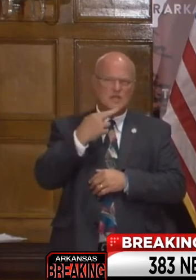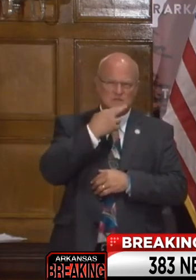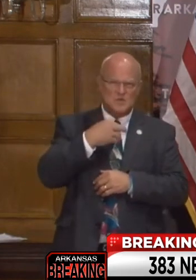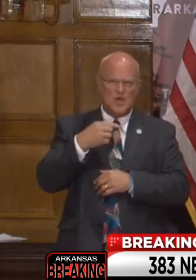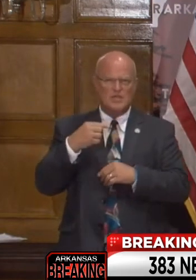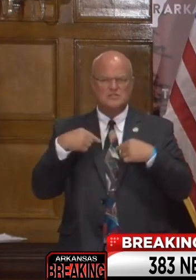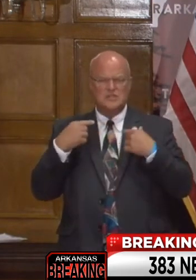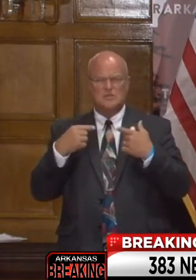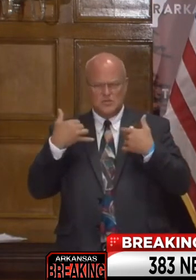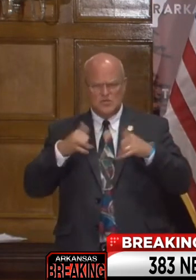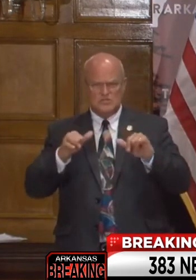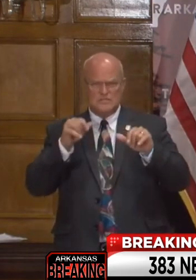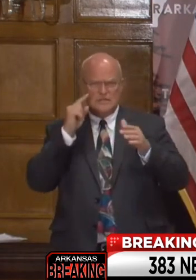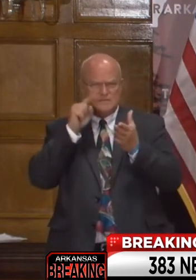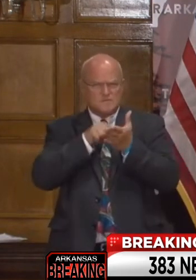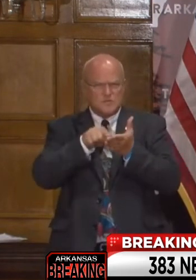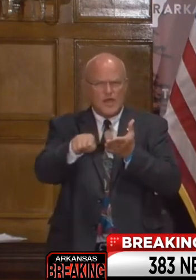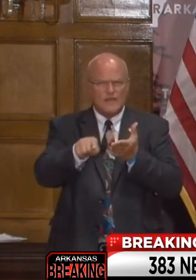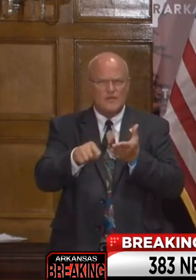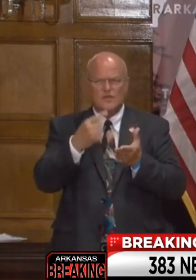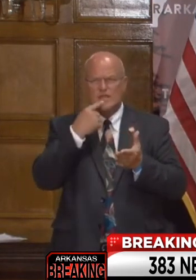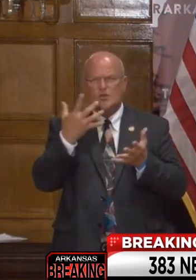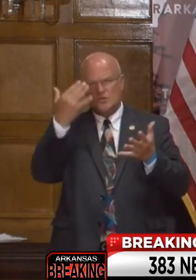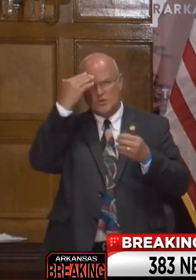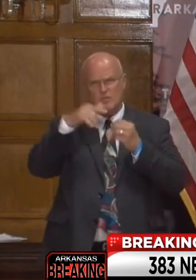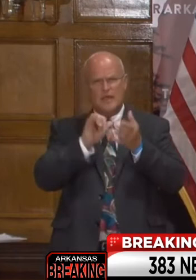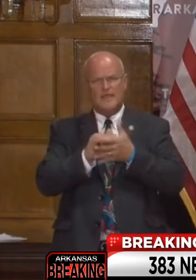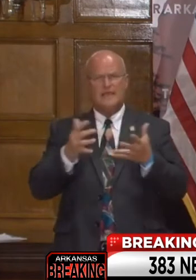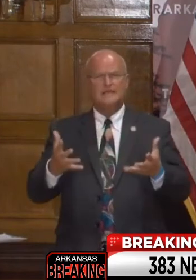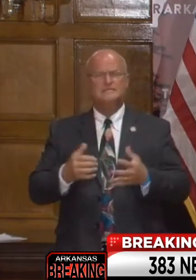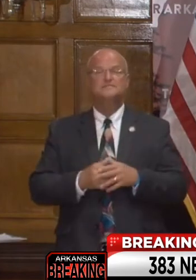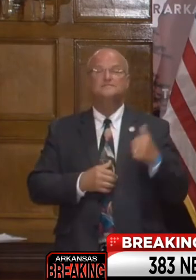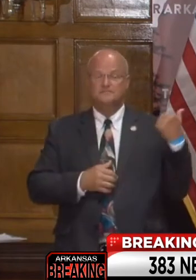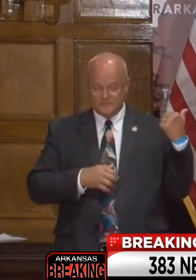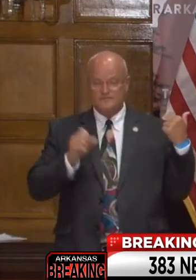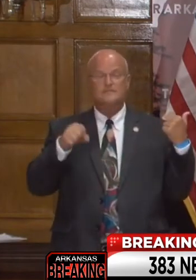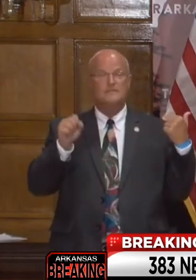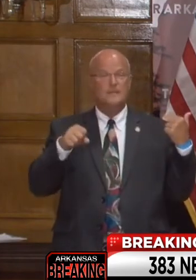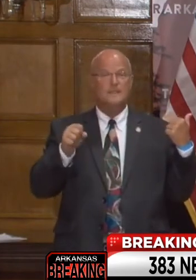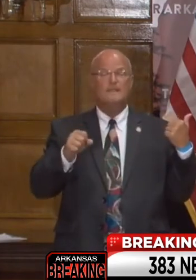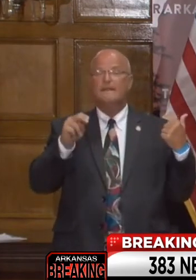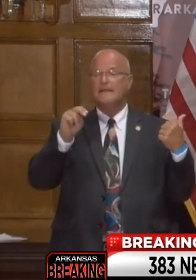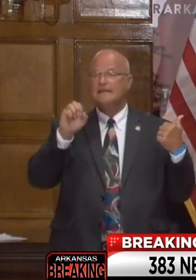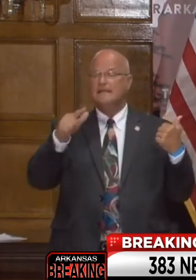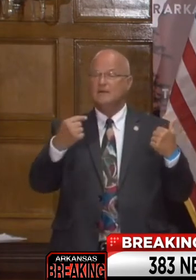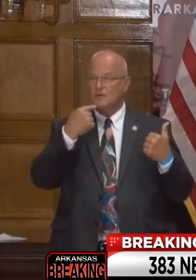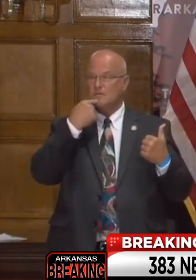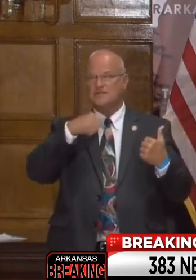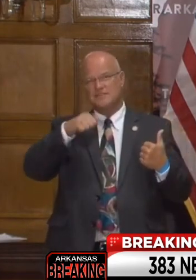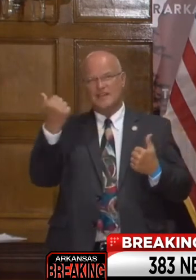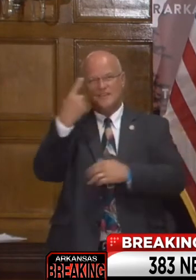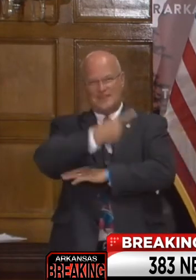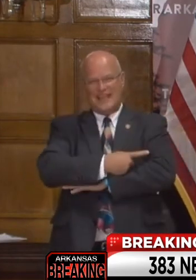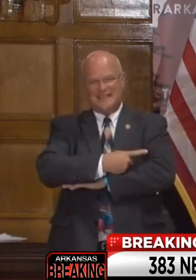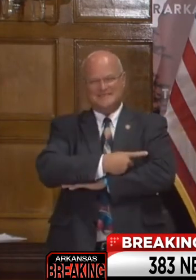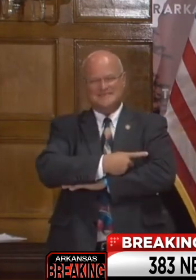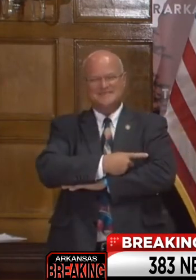you still track those, and can you tell us what you know from that? Yes, and by the way, Neil, we missed you the other